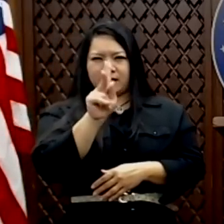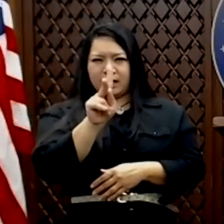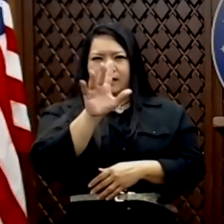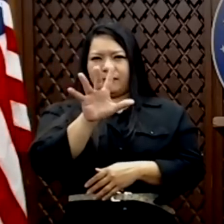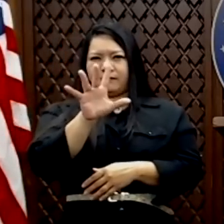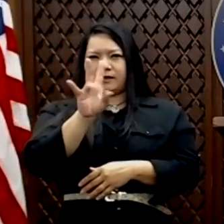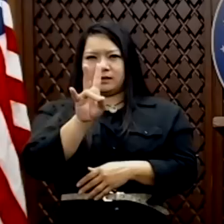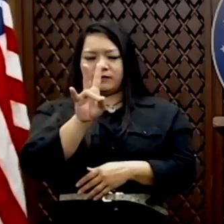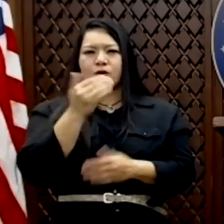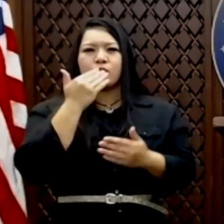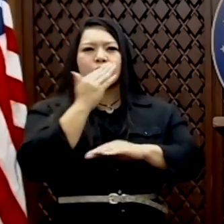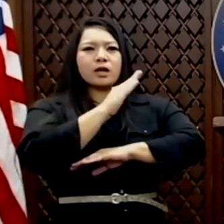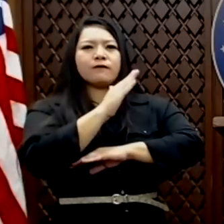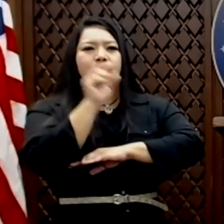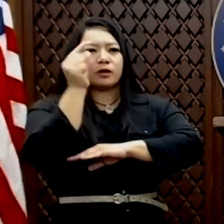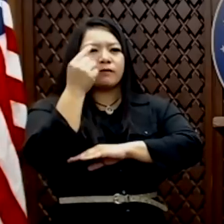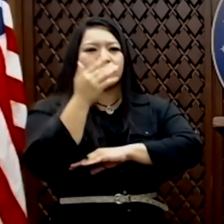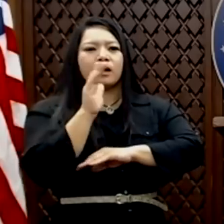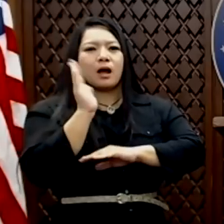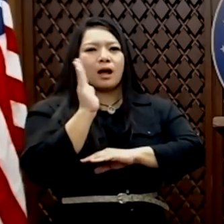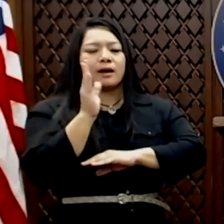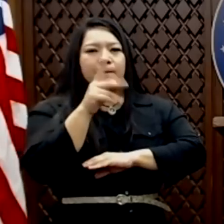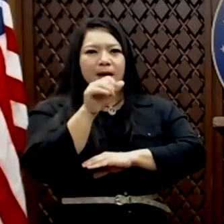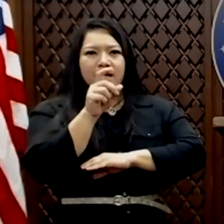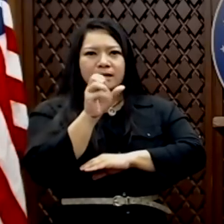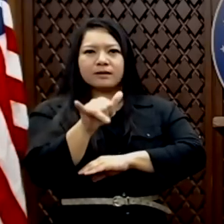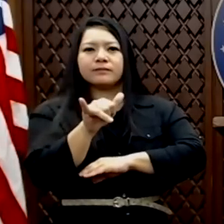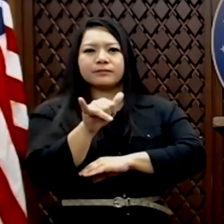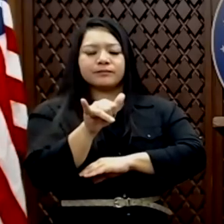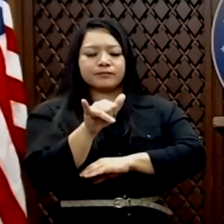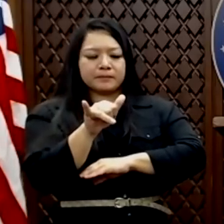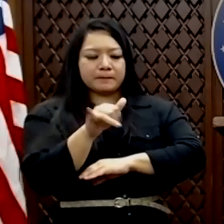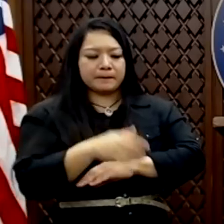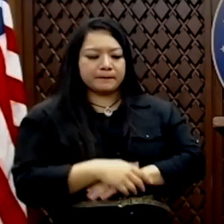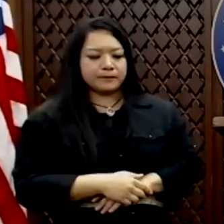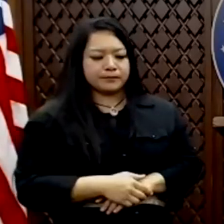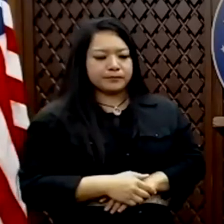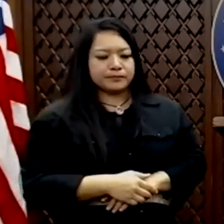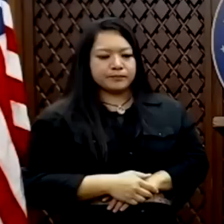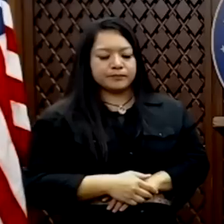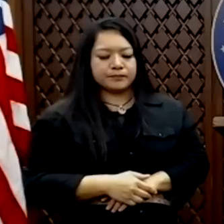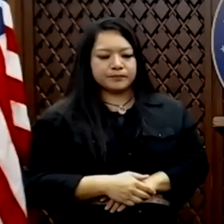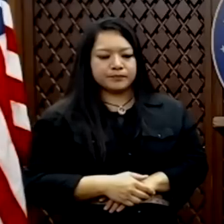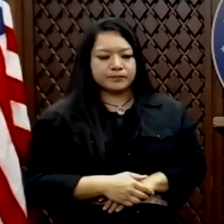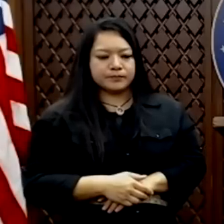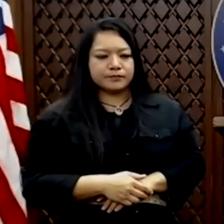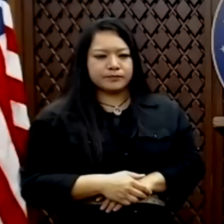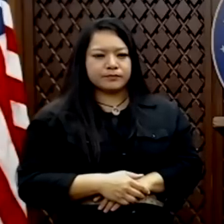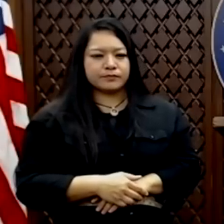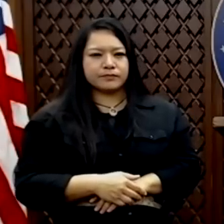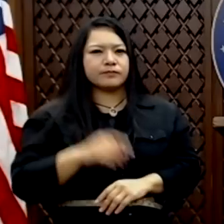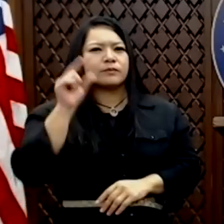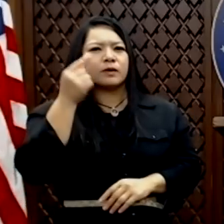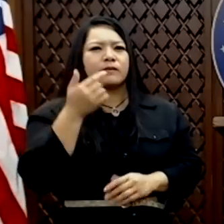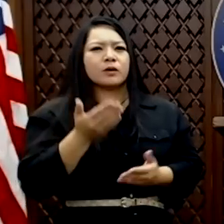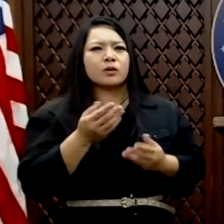Good afternoon, Governor. Hi, Patty. Hi, Governor. You were just granted